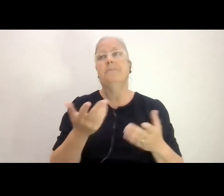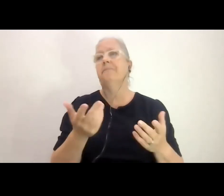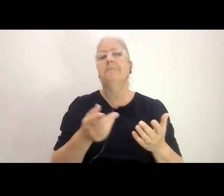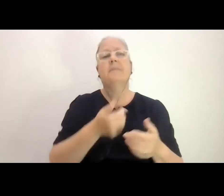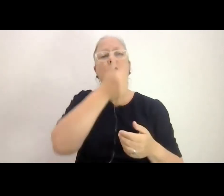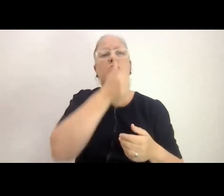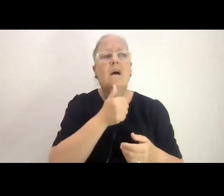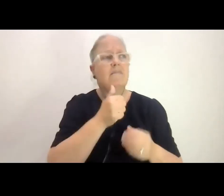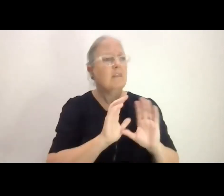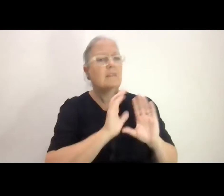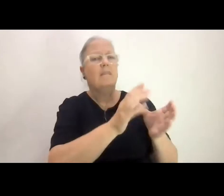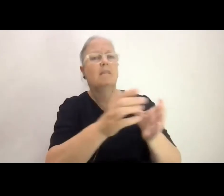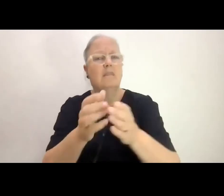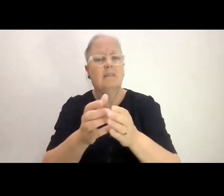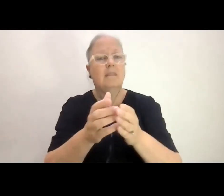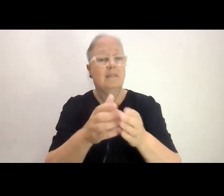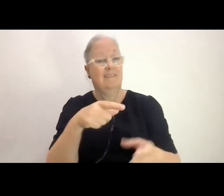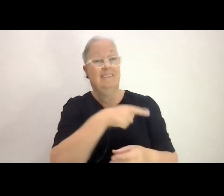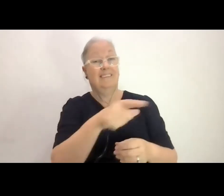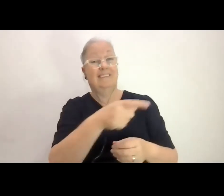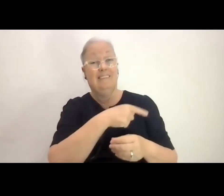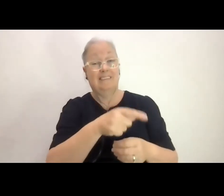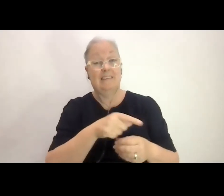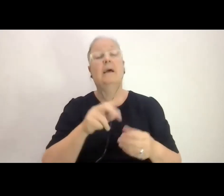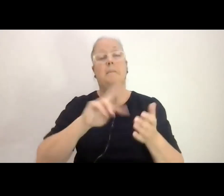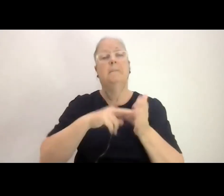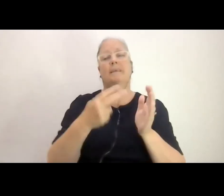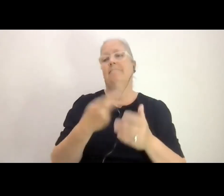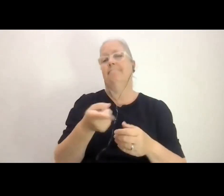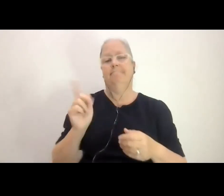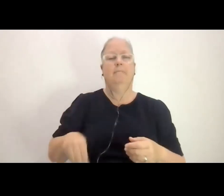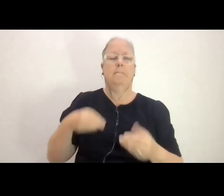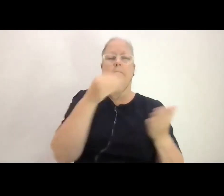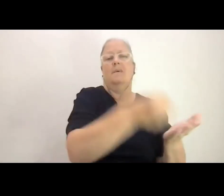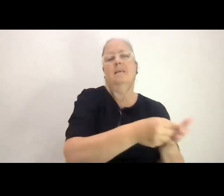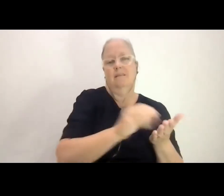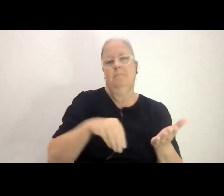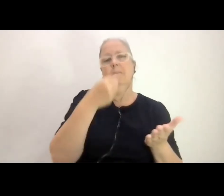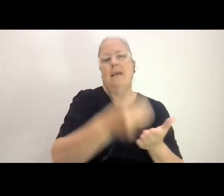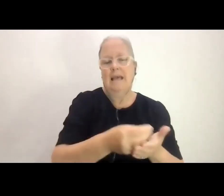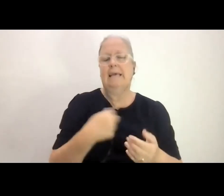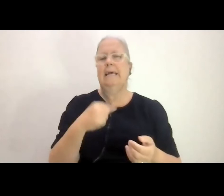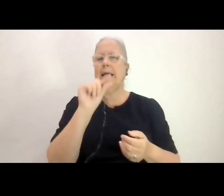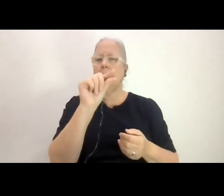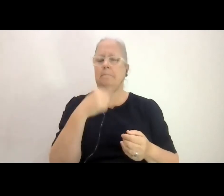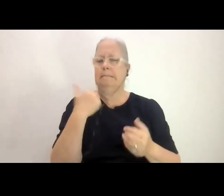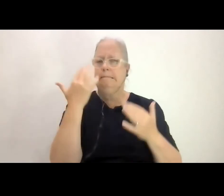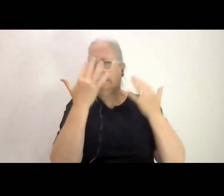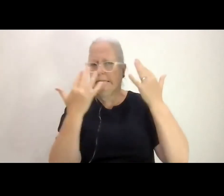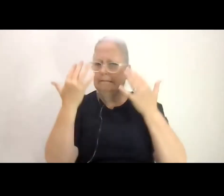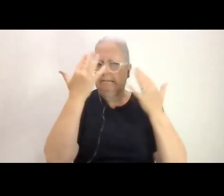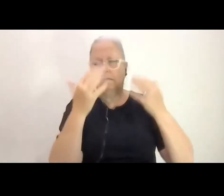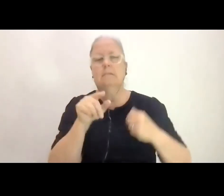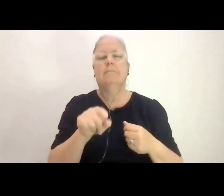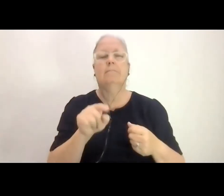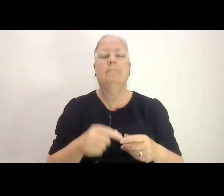the out-of-pocket expense is still concerning. Health facility actually in somehow, I mean, you know,